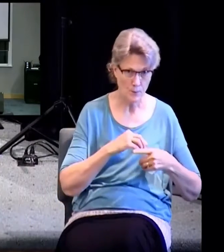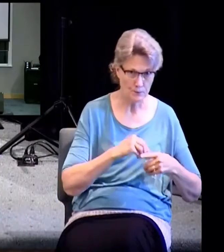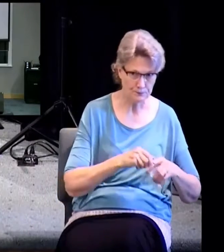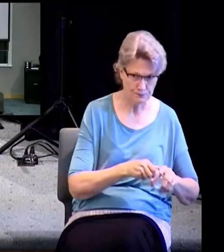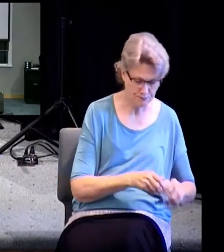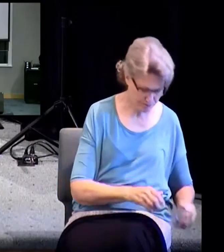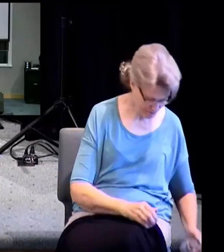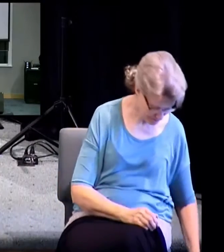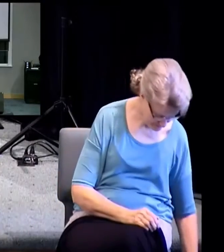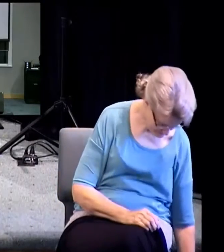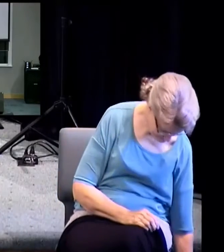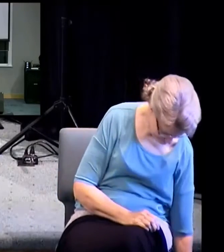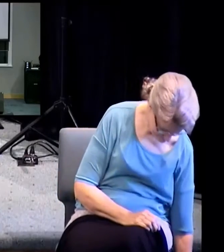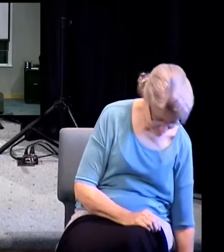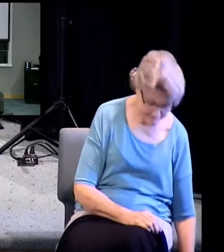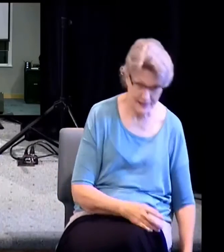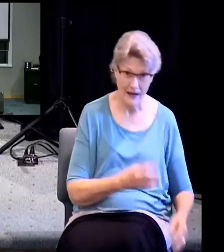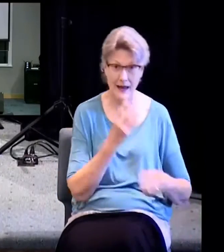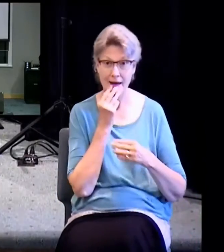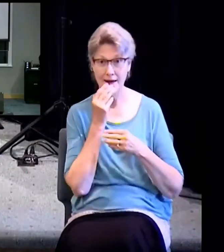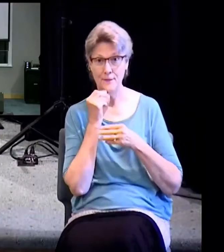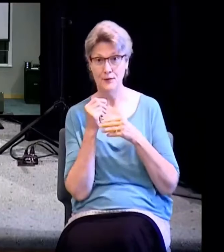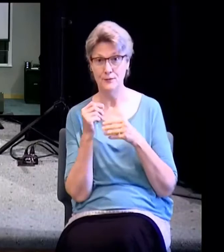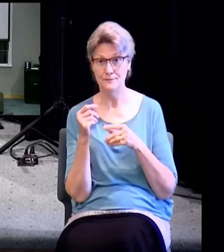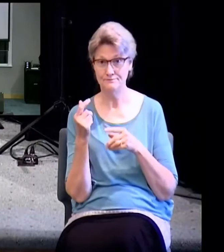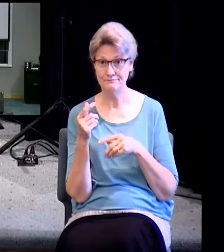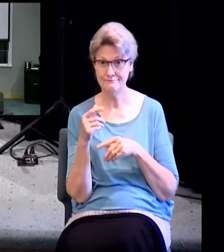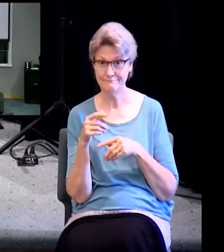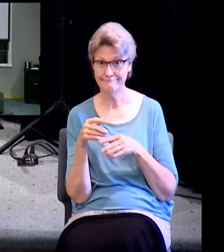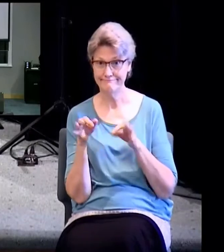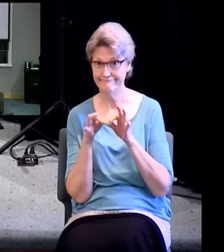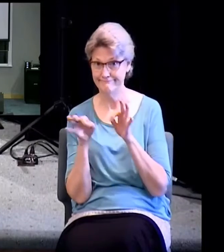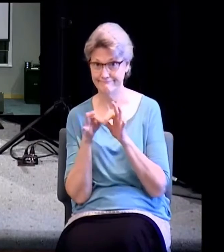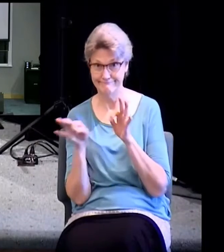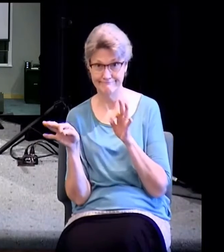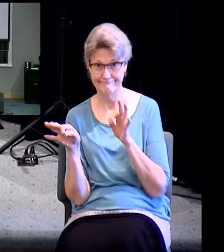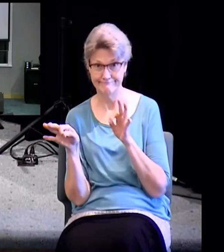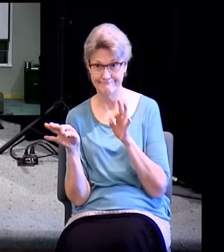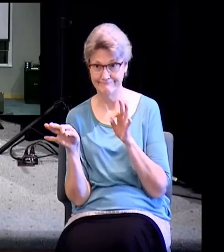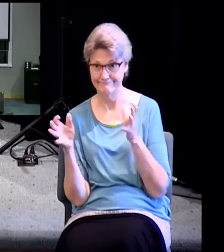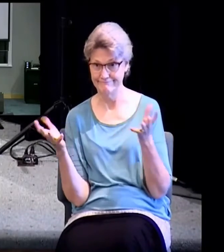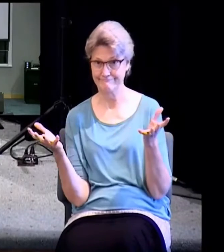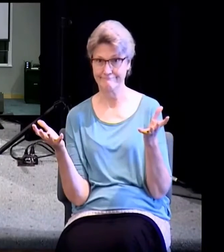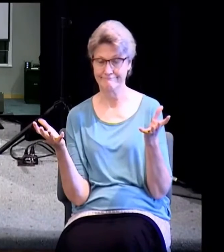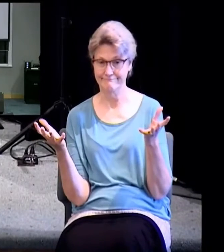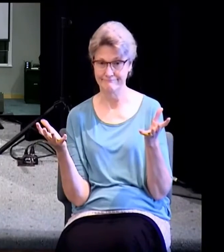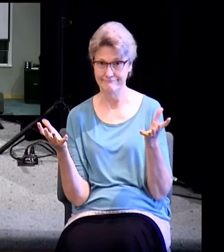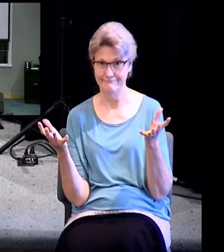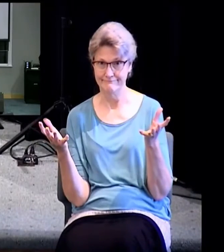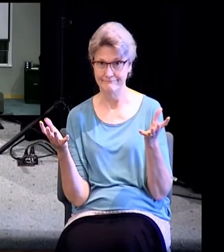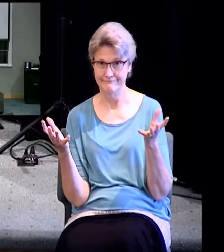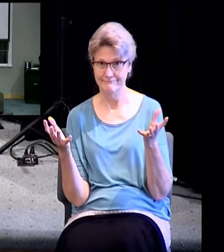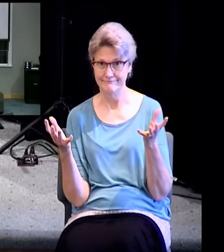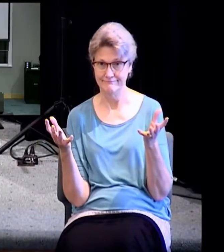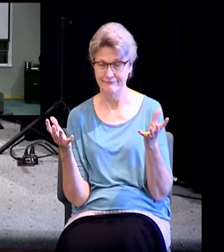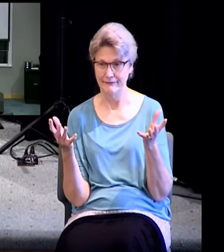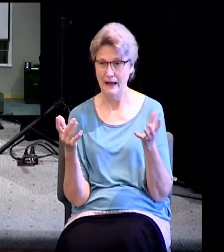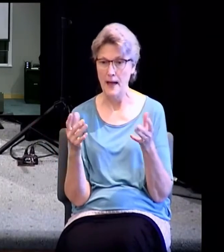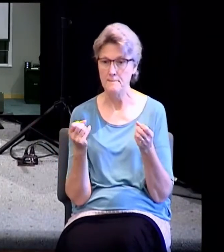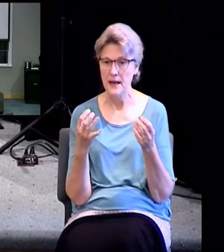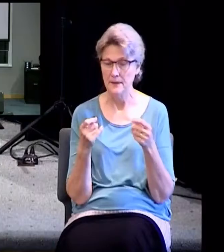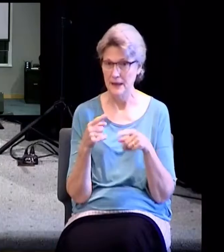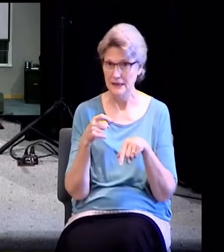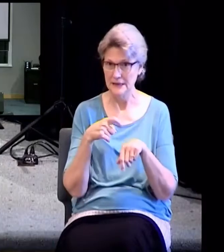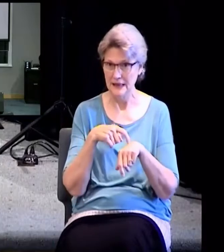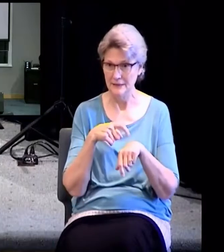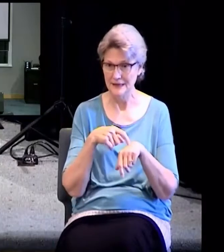Yehudim. When we read that, in getting Yet I've seen many times in the Latin, it was